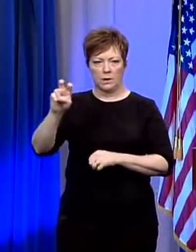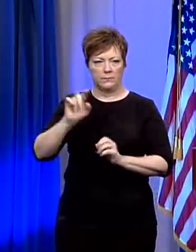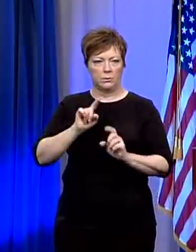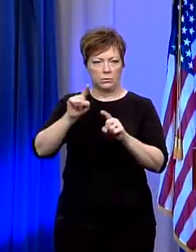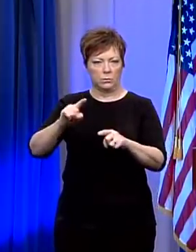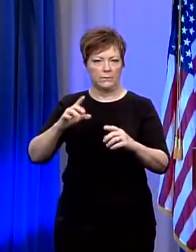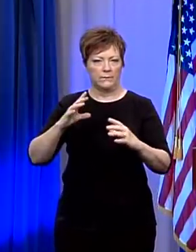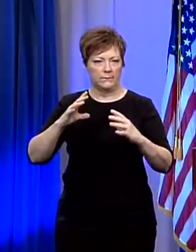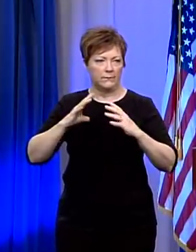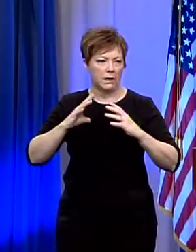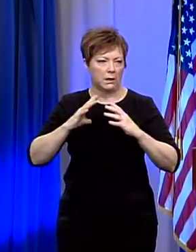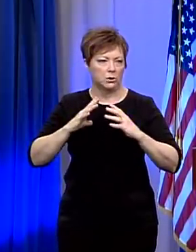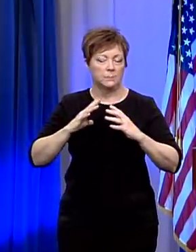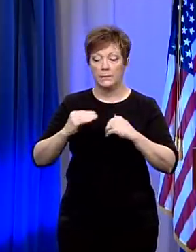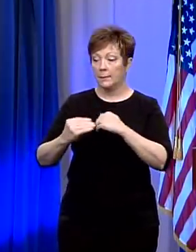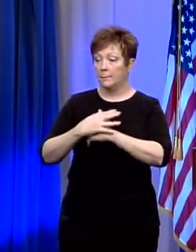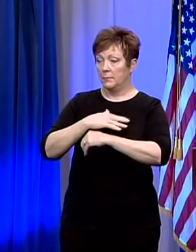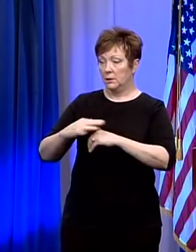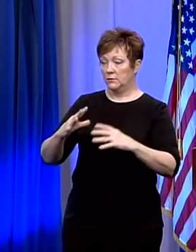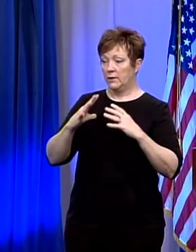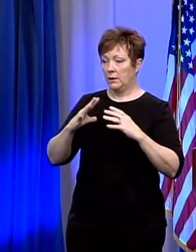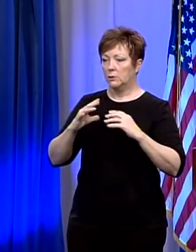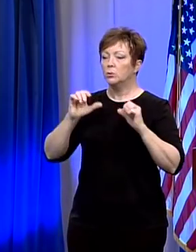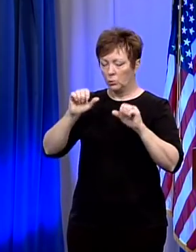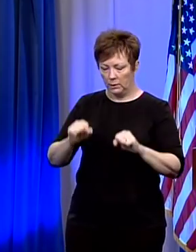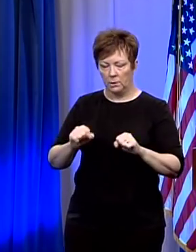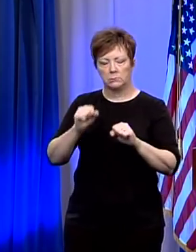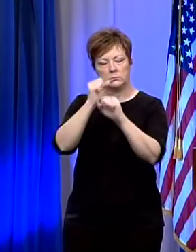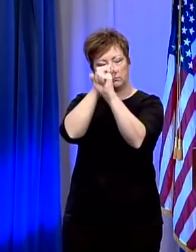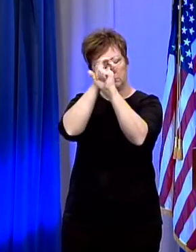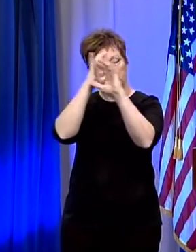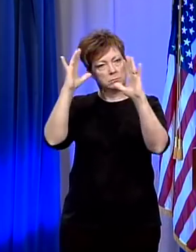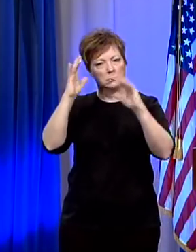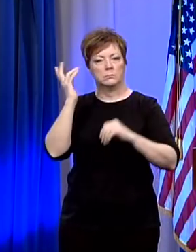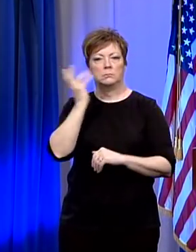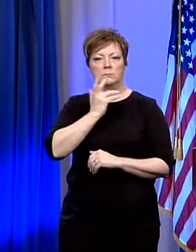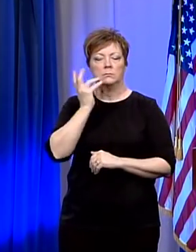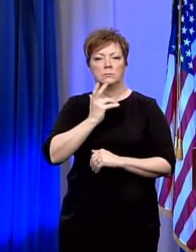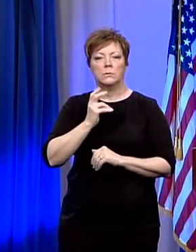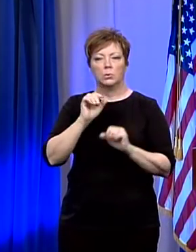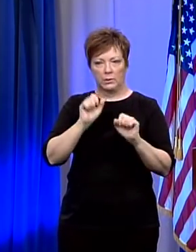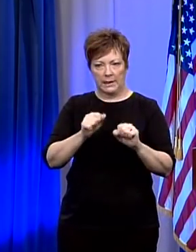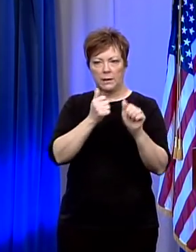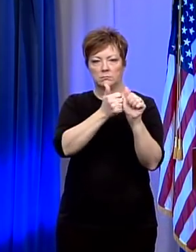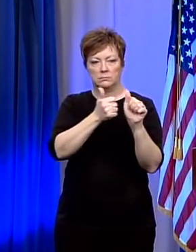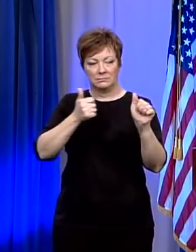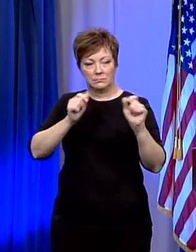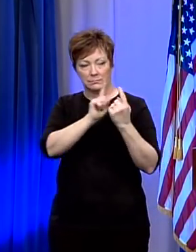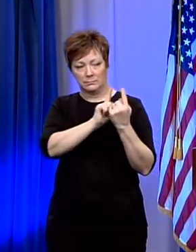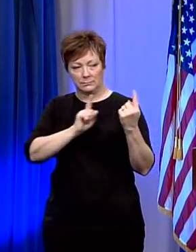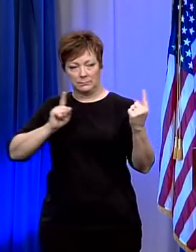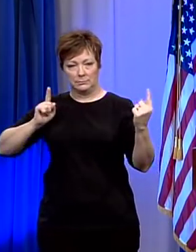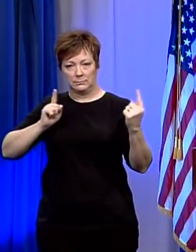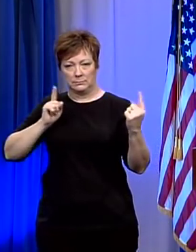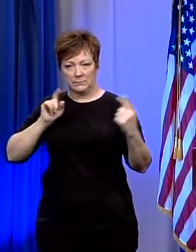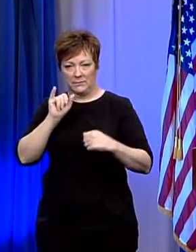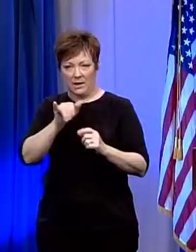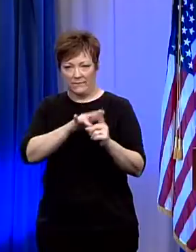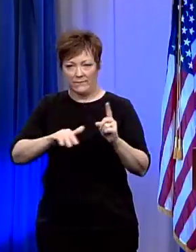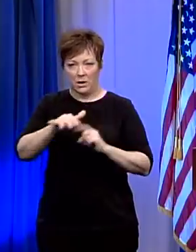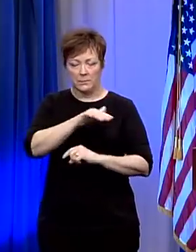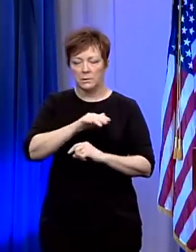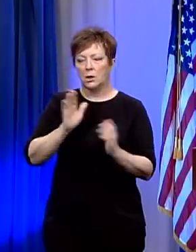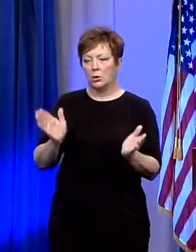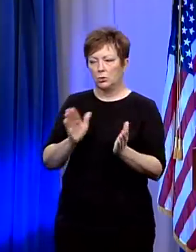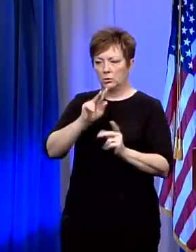A beach vacation, for example, you can certainly imagine that there may be a way to maintain social distancing in that environment. I would